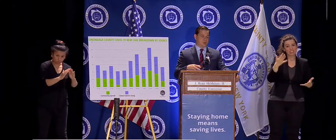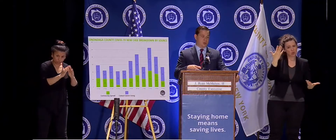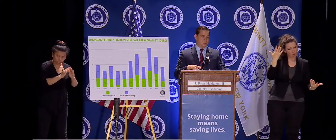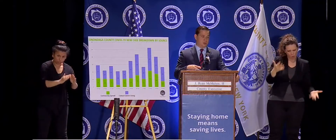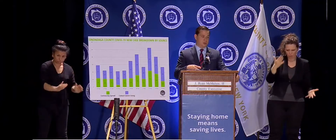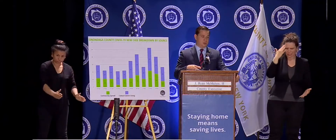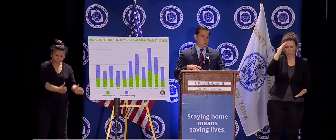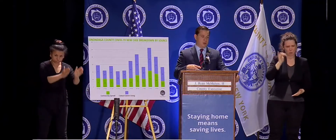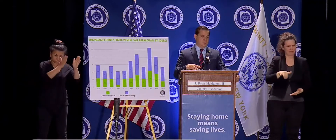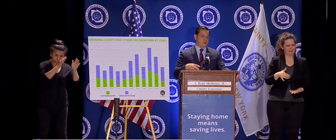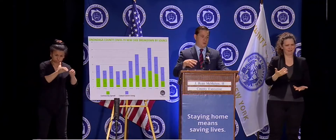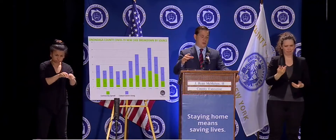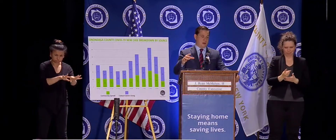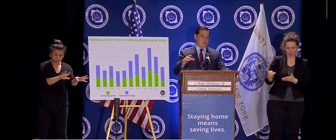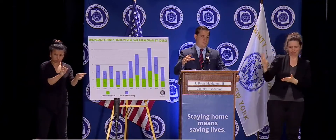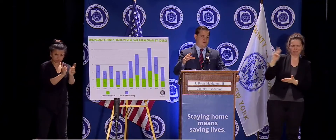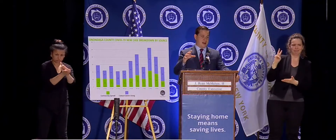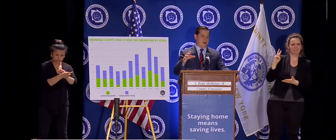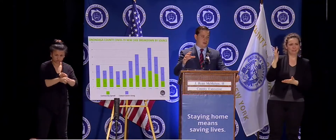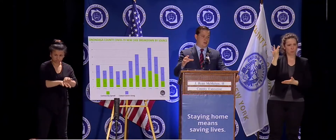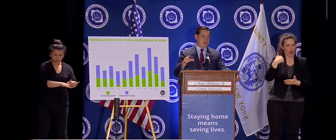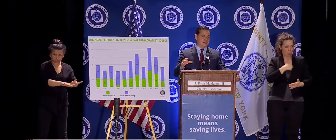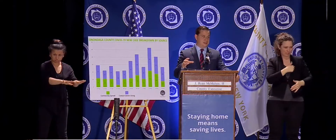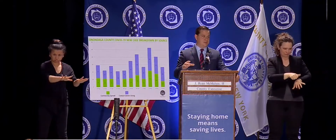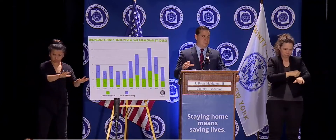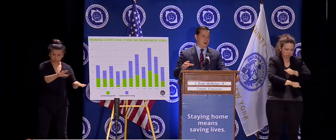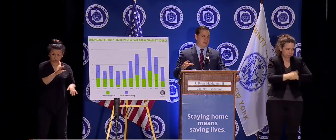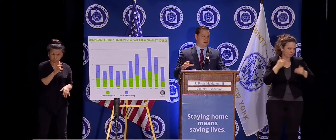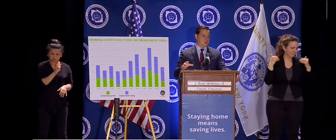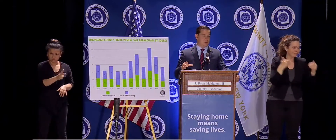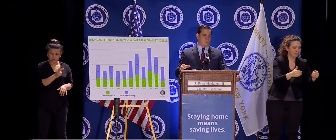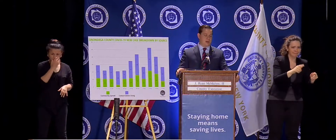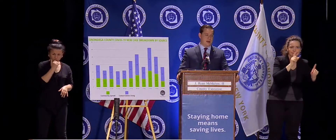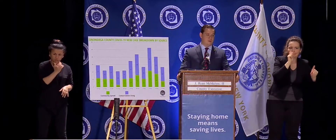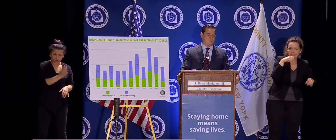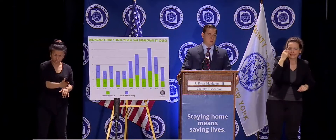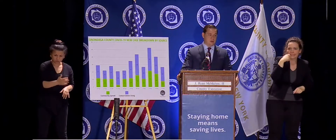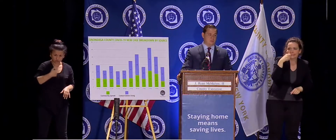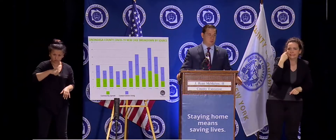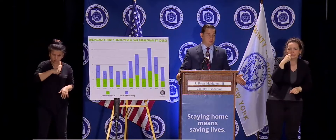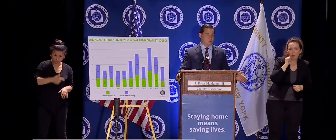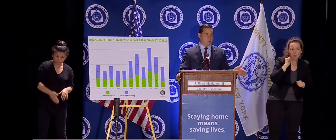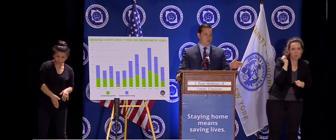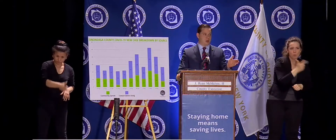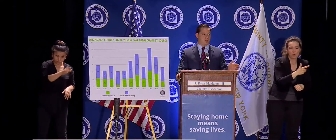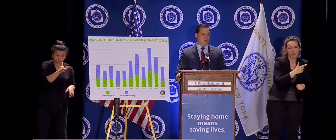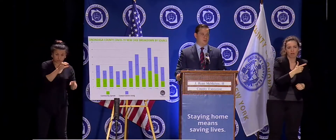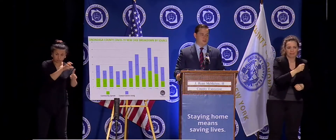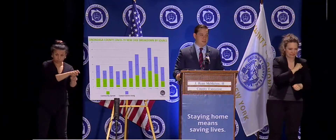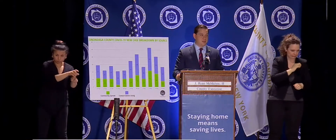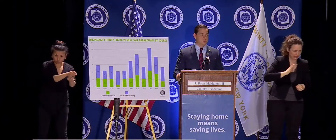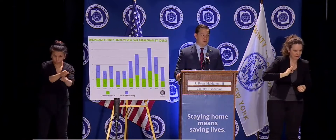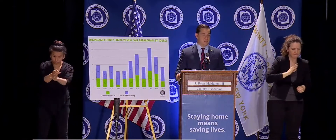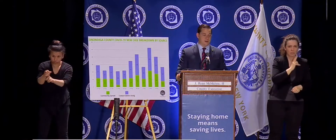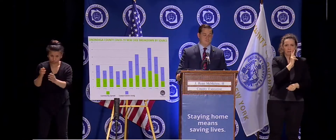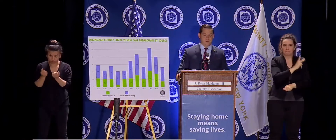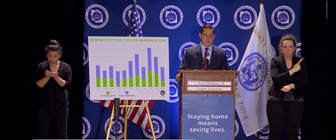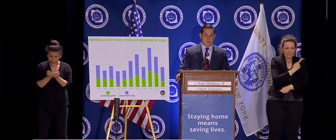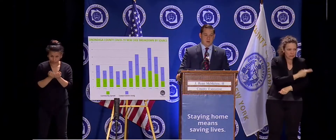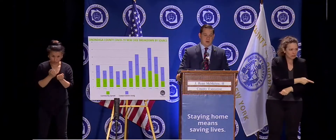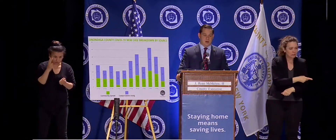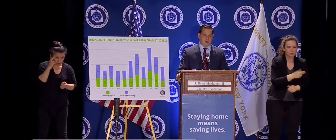what triggered us going out and finding all the asymptomatics the way we have and pushing our partners in the state to do the